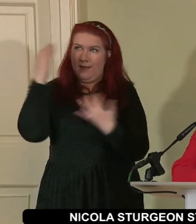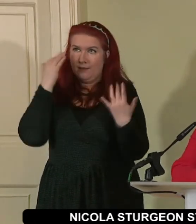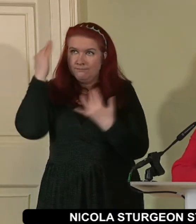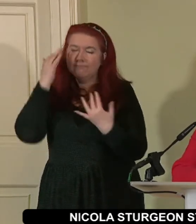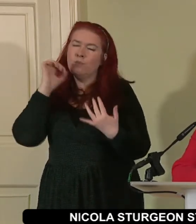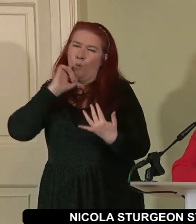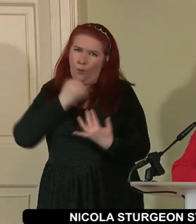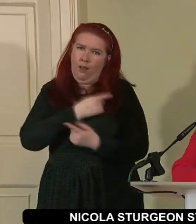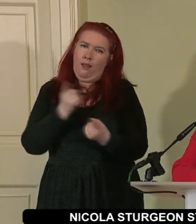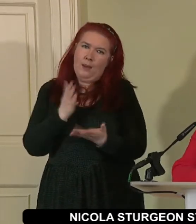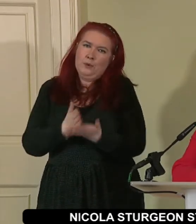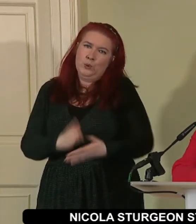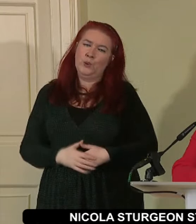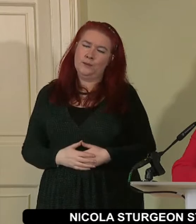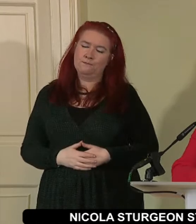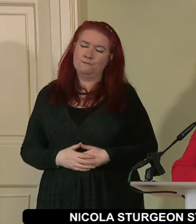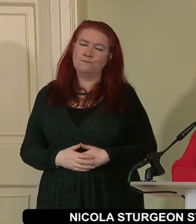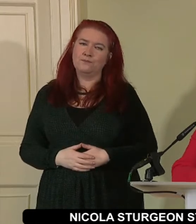will.